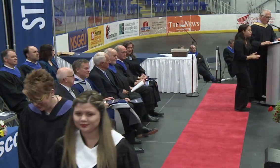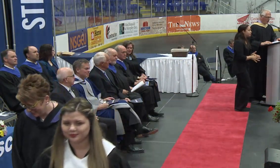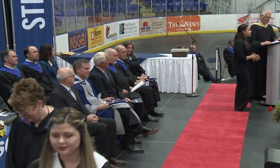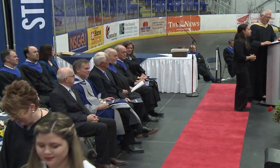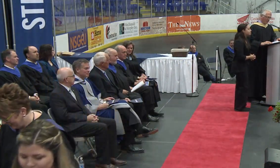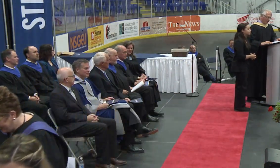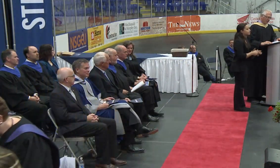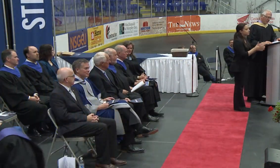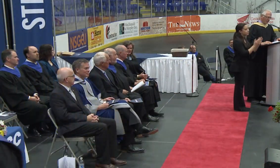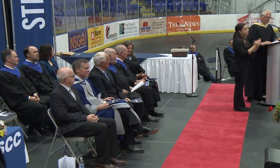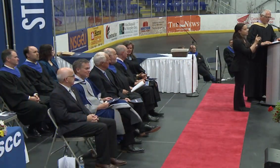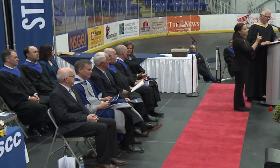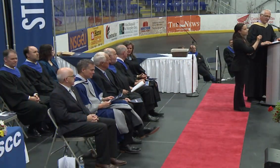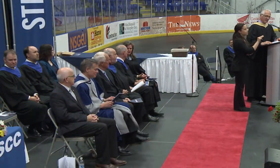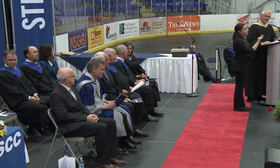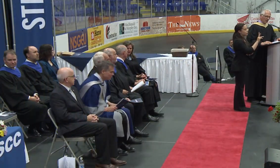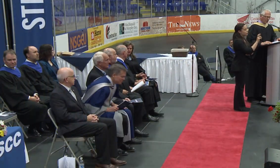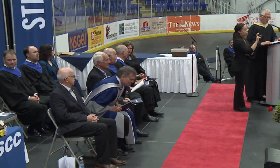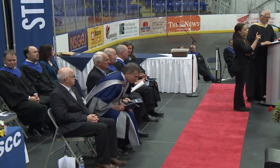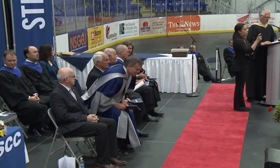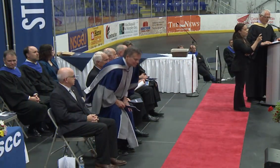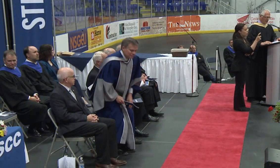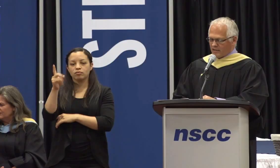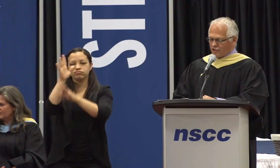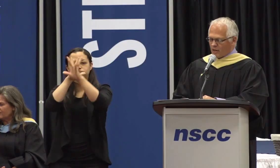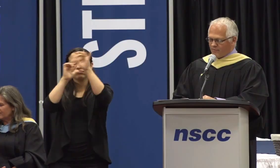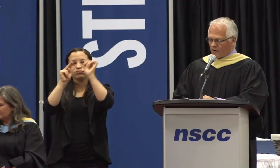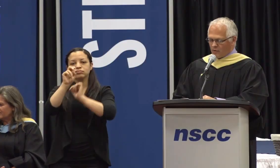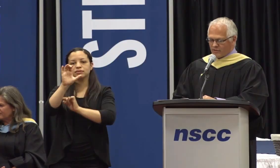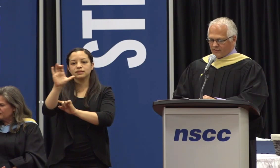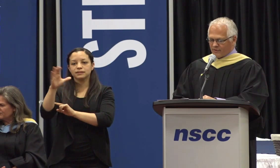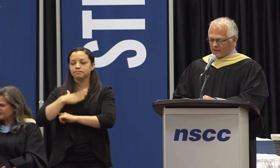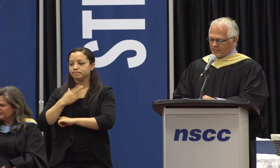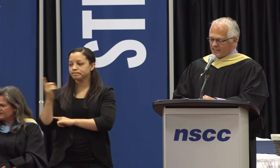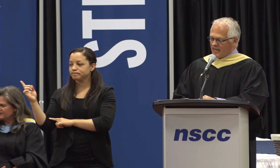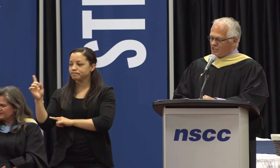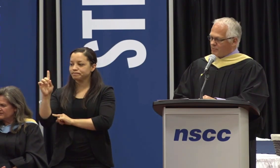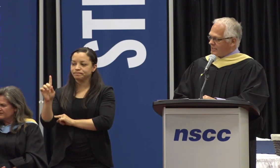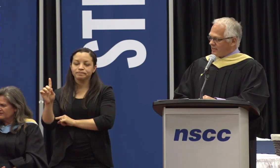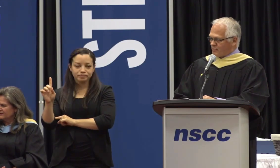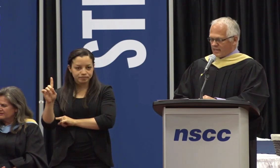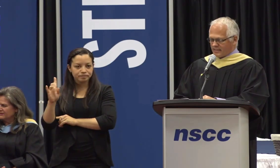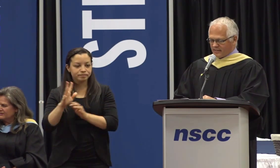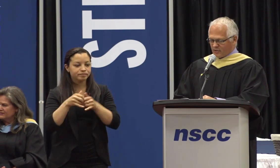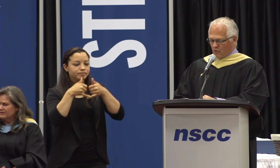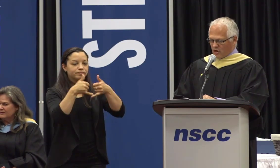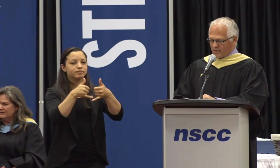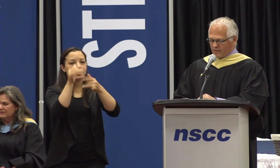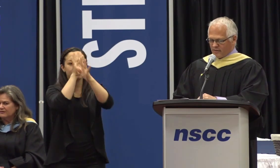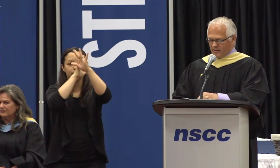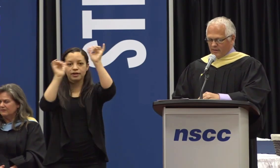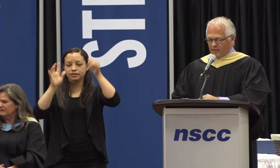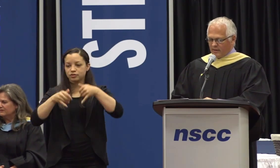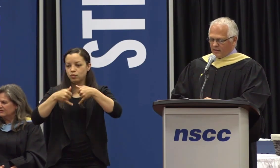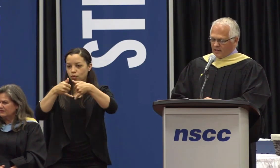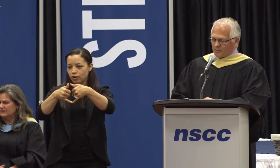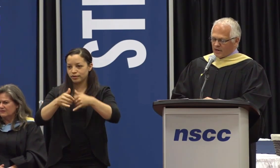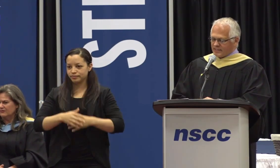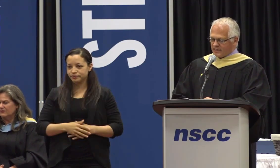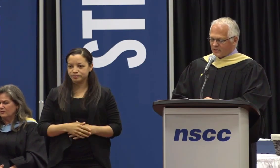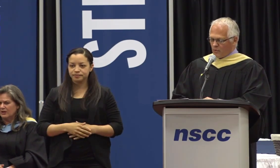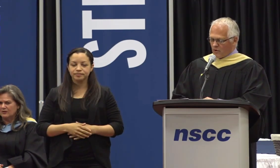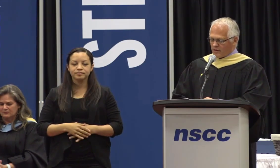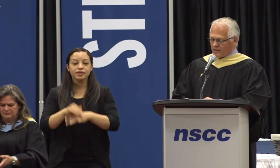I will welcome Don Bureau, President of the Nova Scotia Community College, to come forward to the front of the stage to present the President's Award.